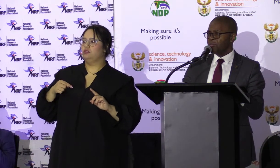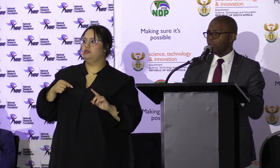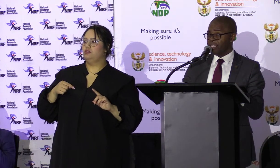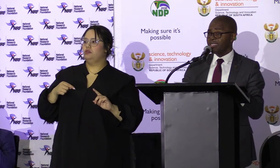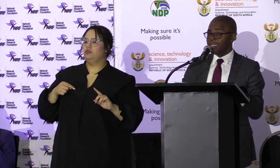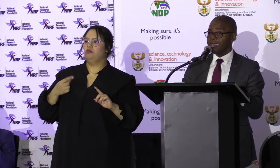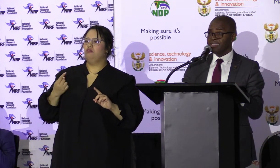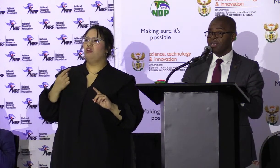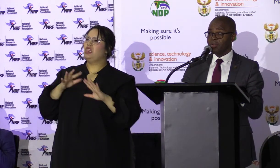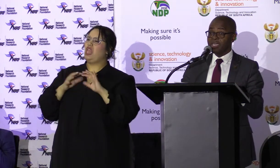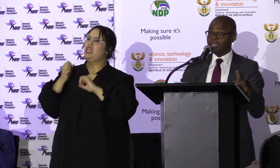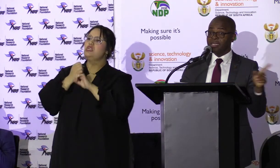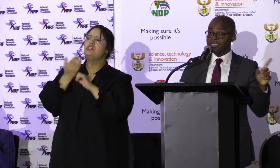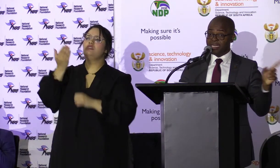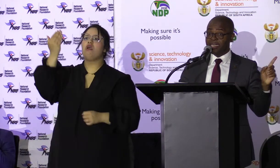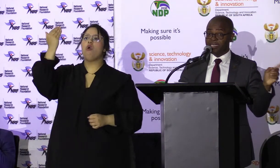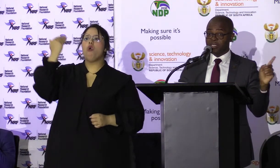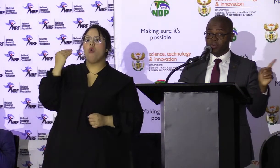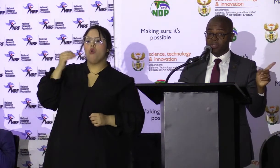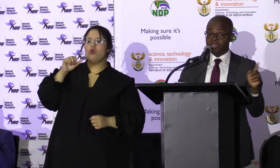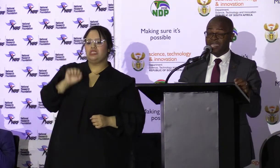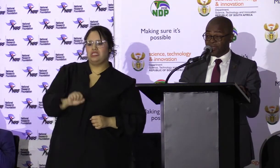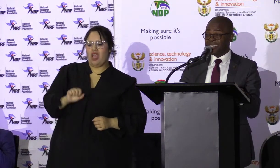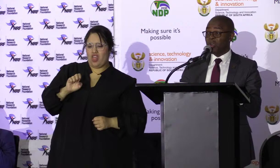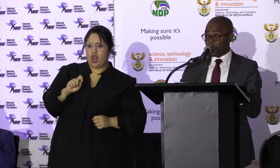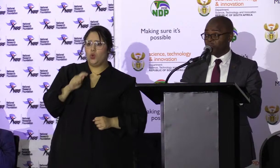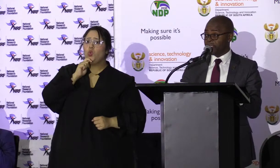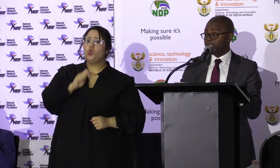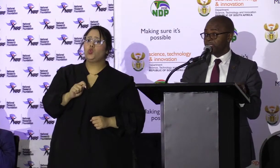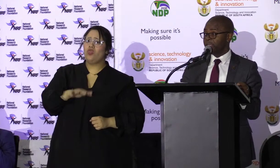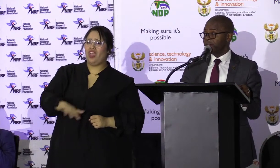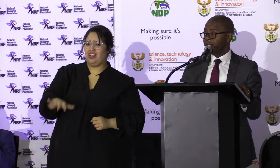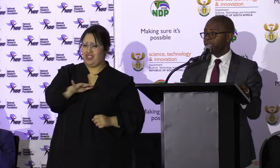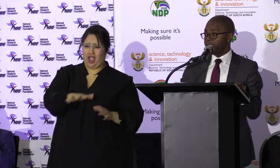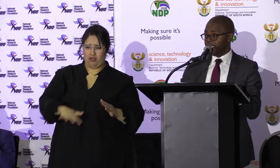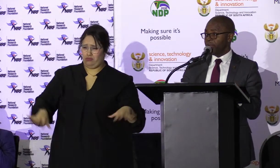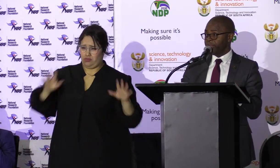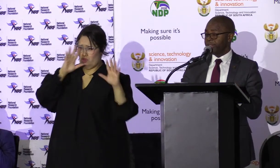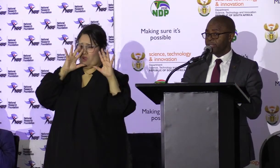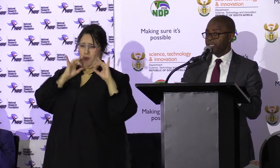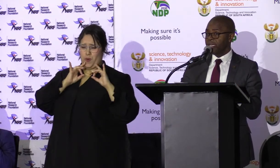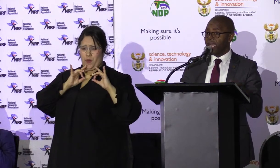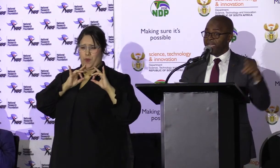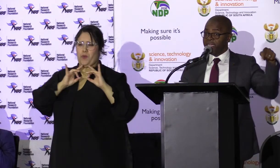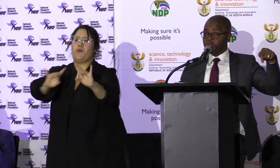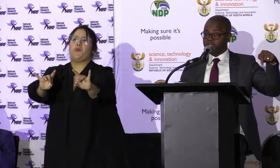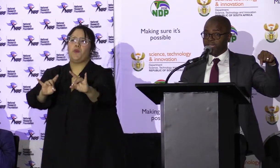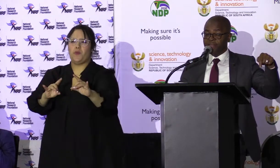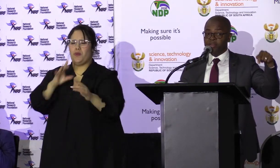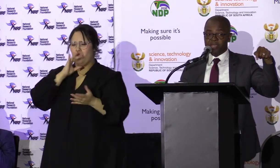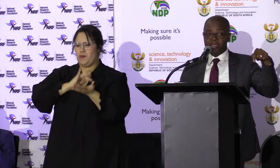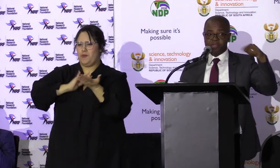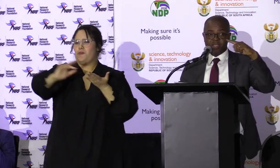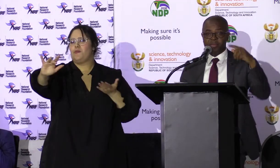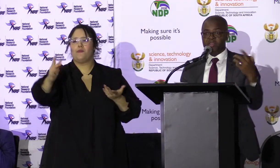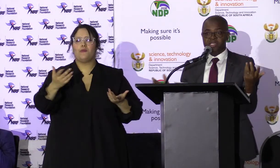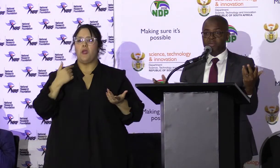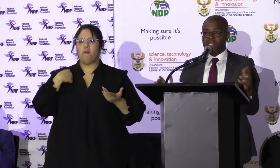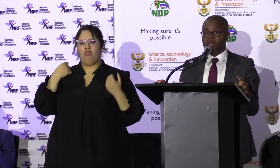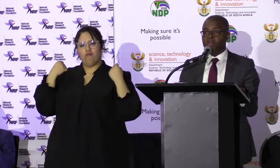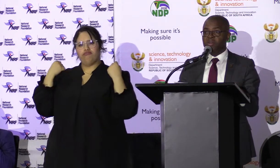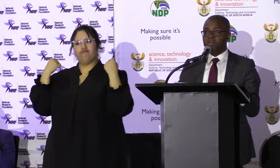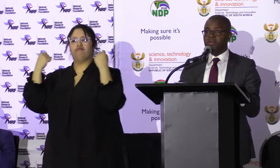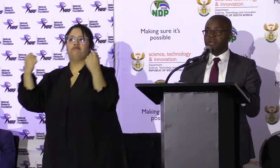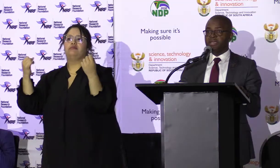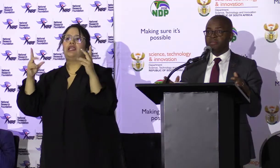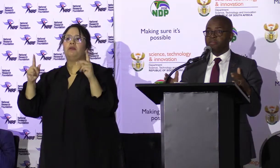Herman, I think more than 10 years ago, he is telling the truth. That was a ghost town. I had to drive from Cape Town because